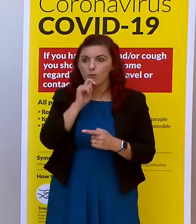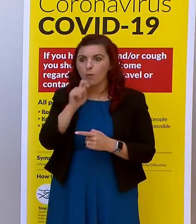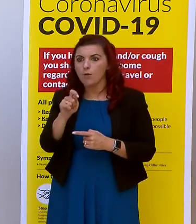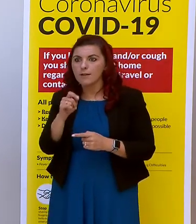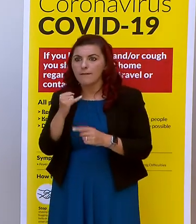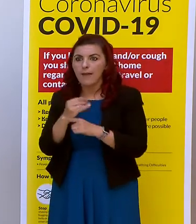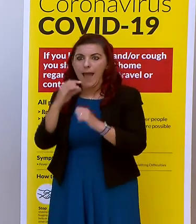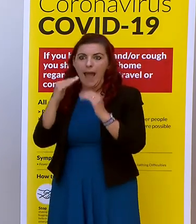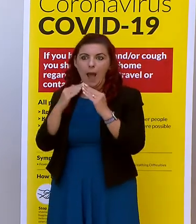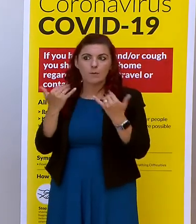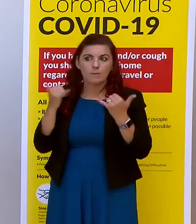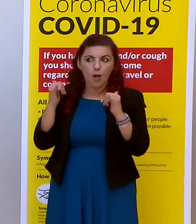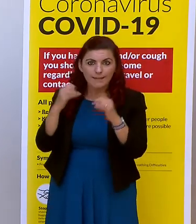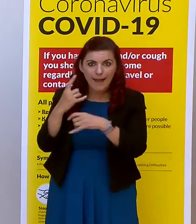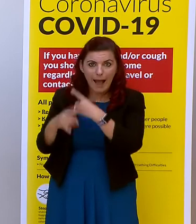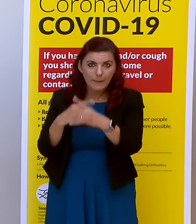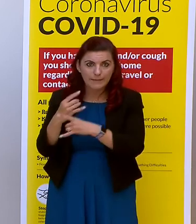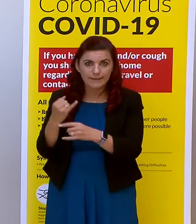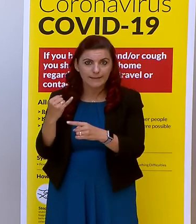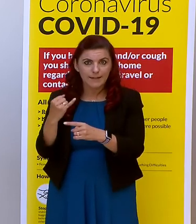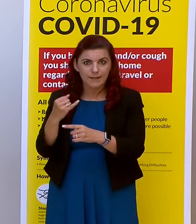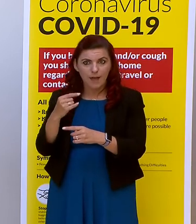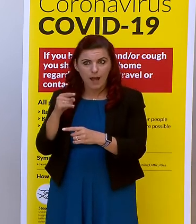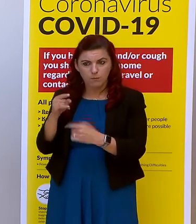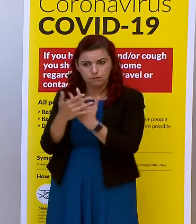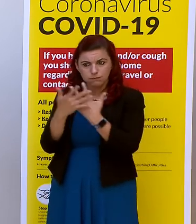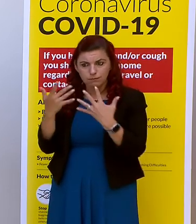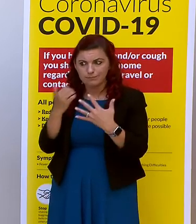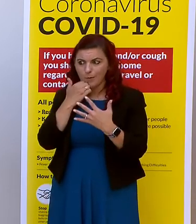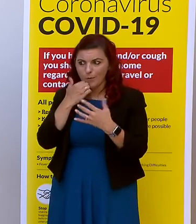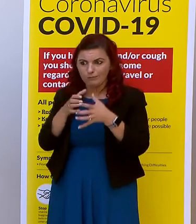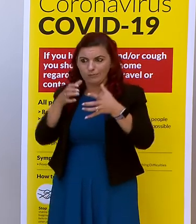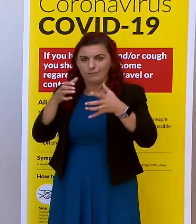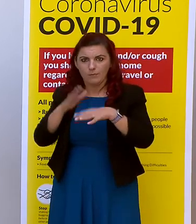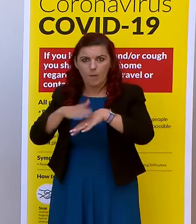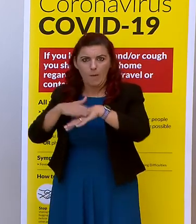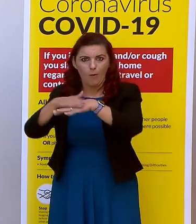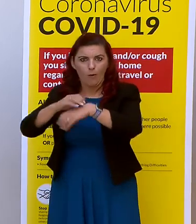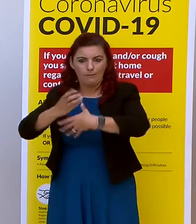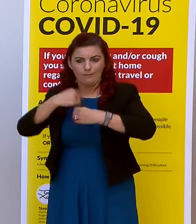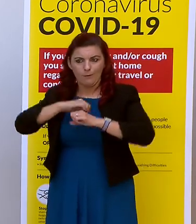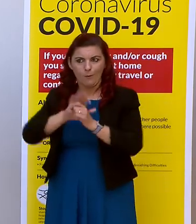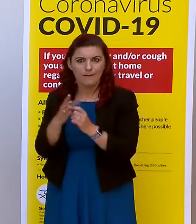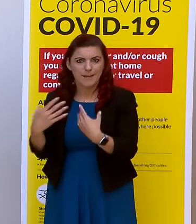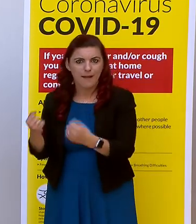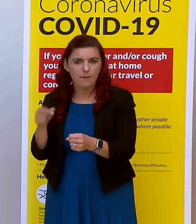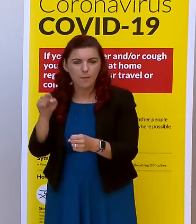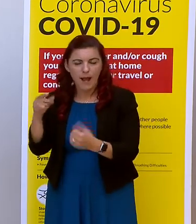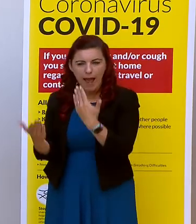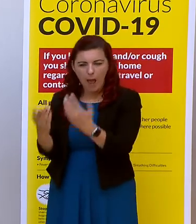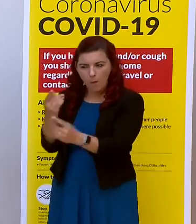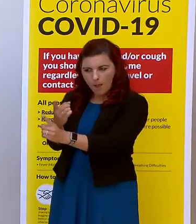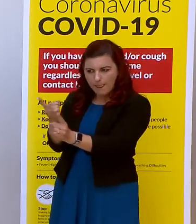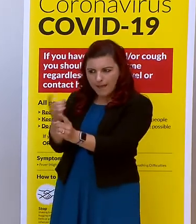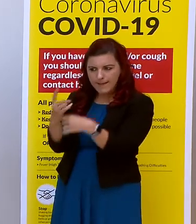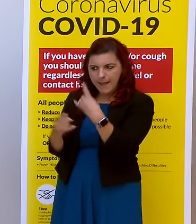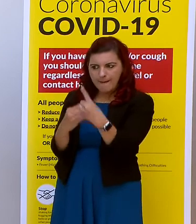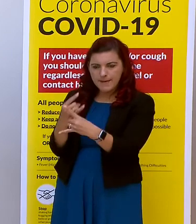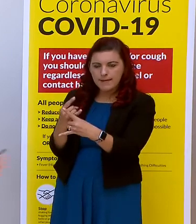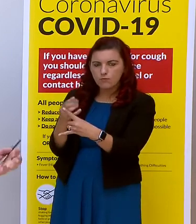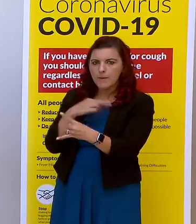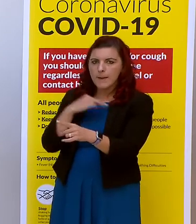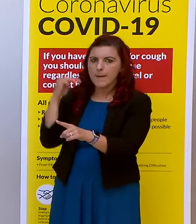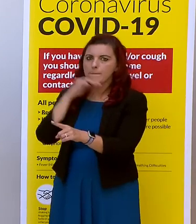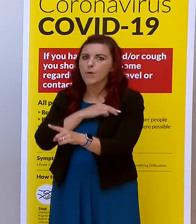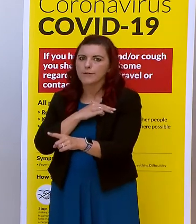party with numbers of cases. But how that will translate into those big figures that really, really inform us as a society, as a